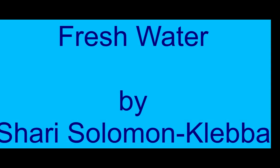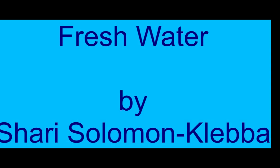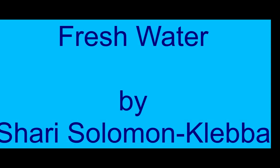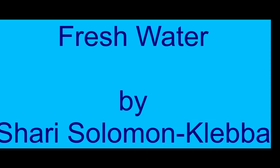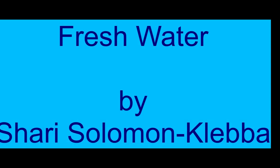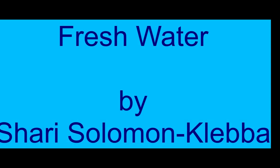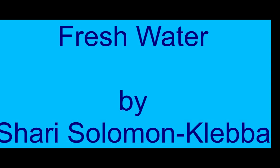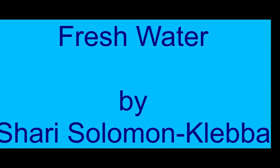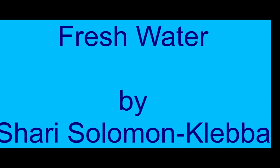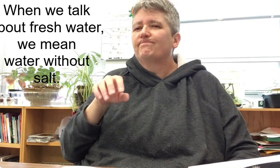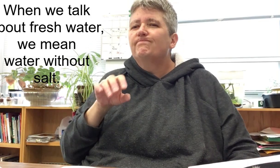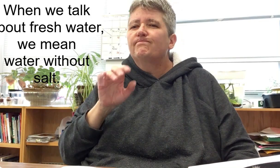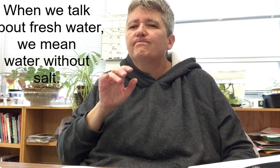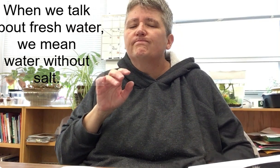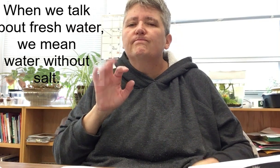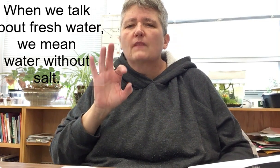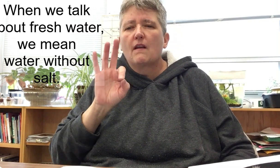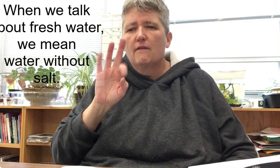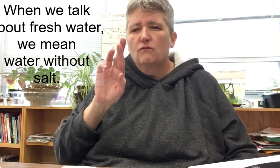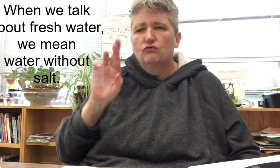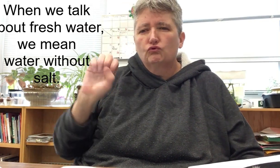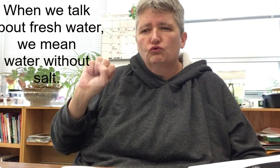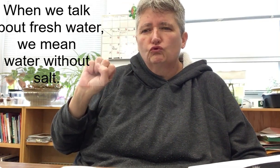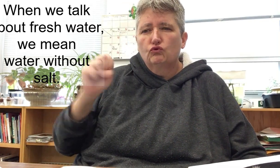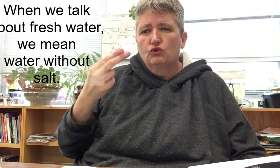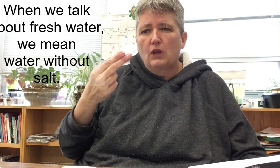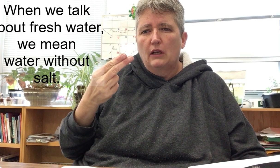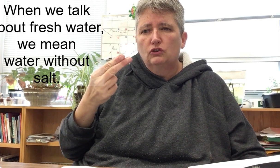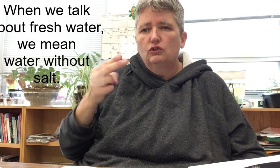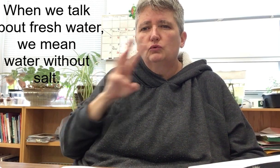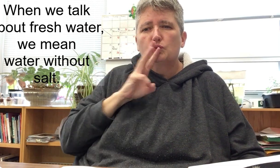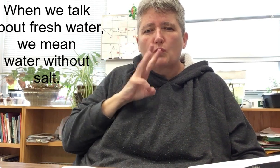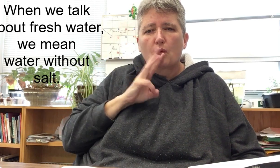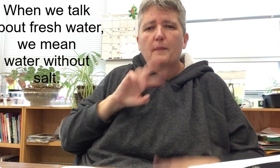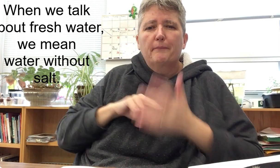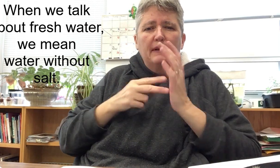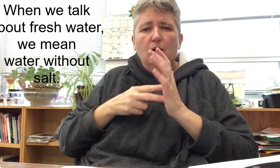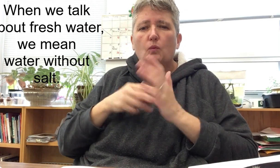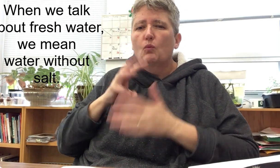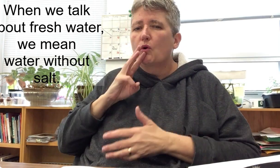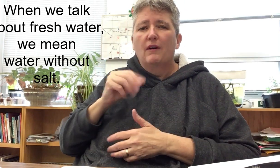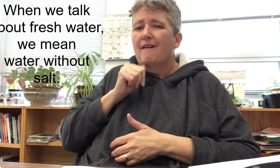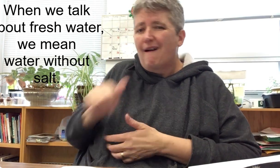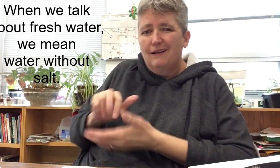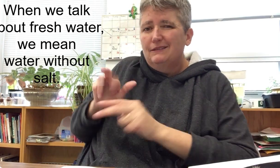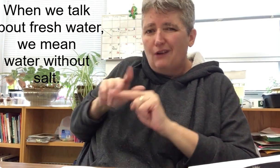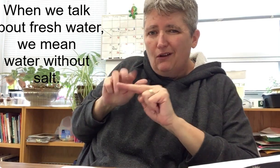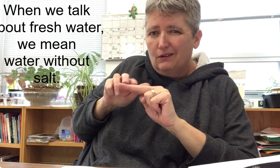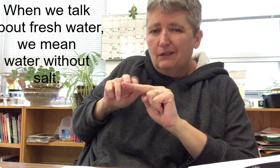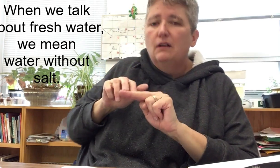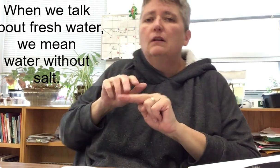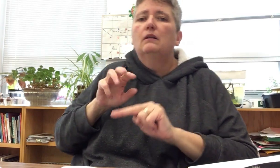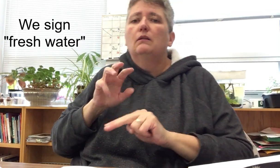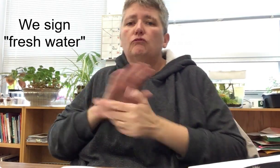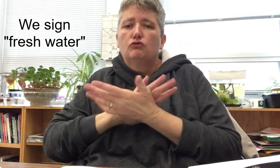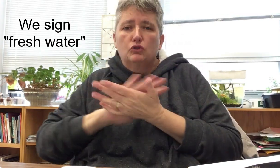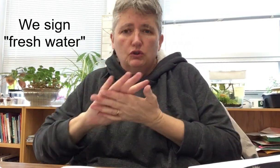Okay, we're going to talk about fresh water. That's water without any salt. We say fresh or clean